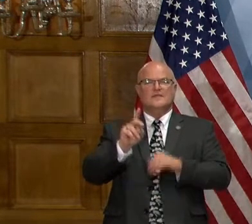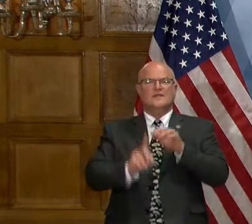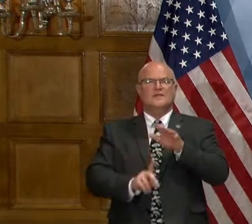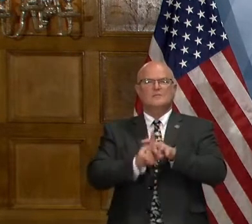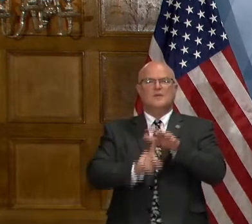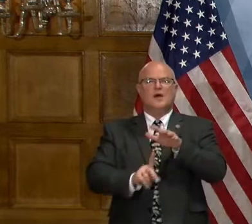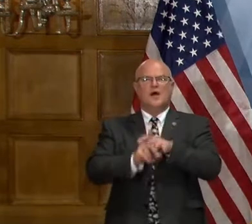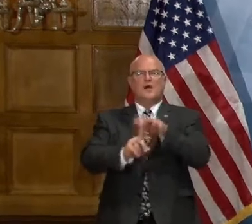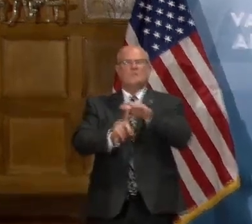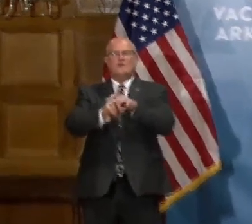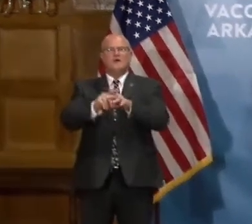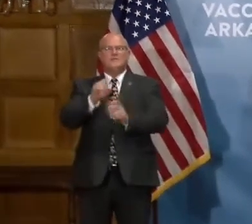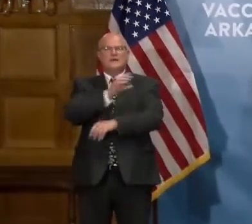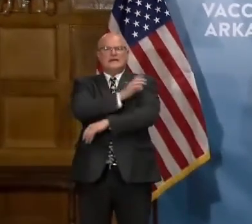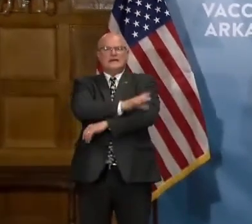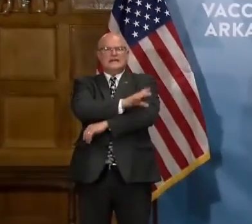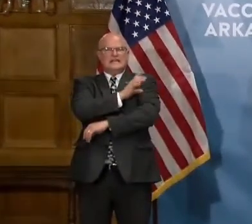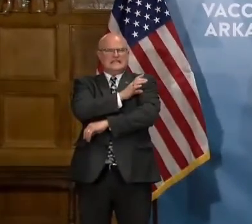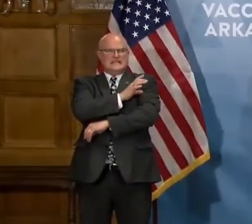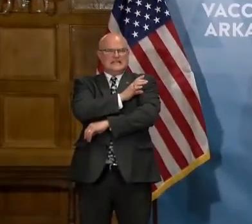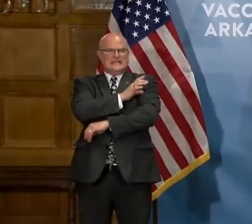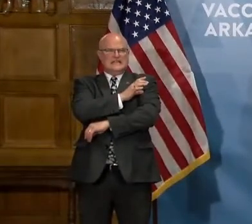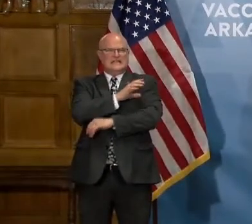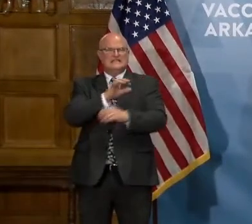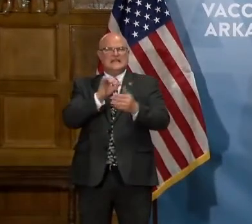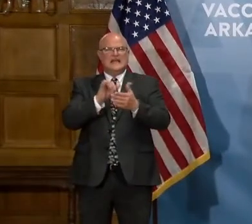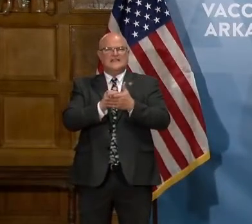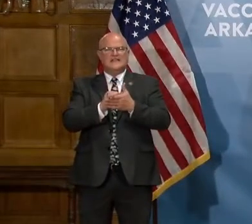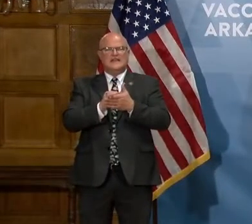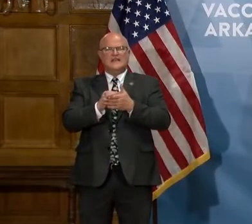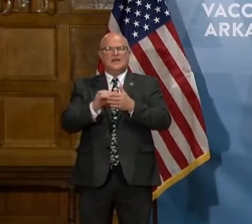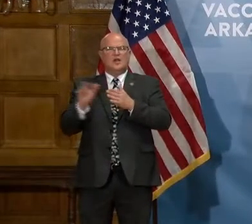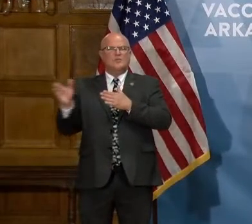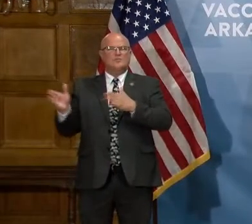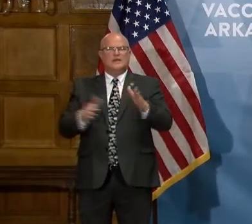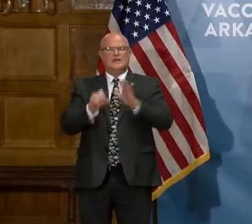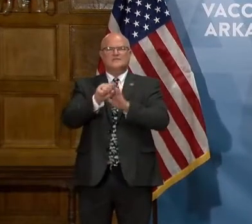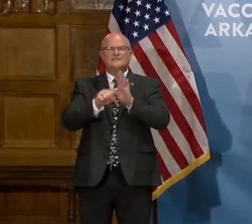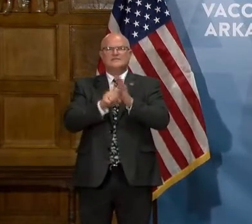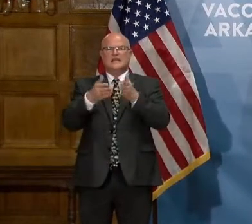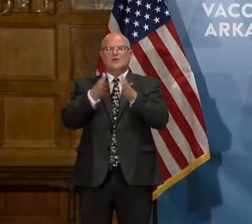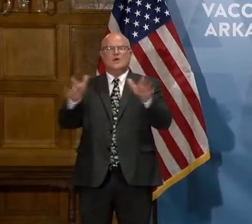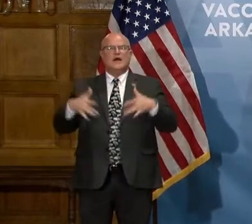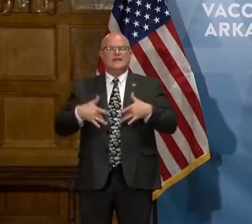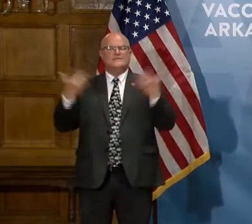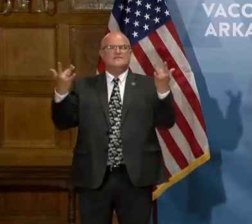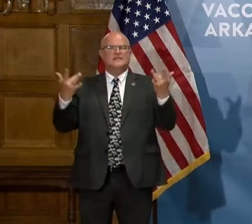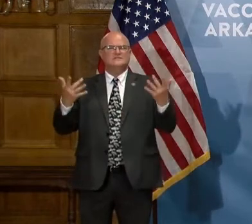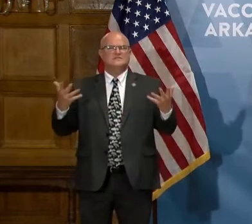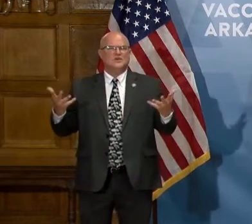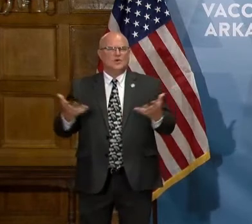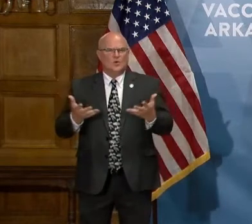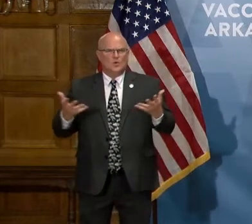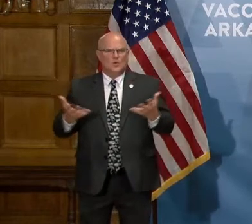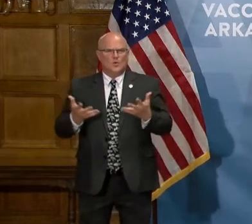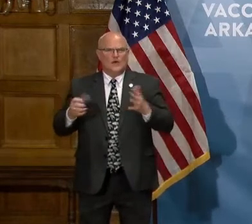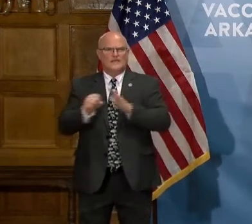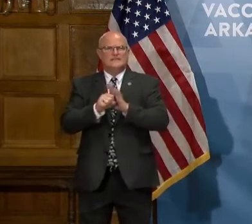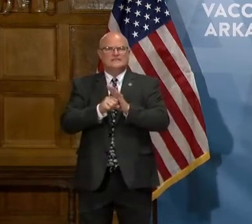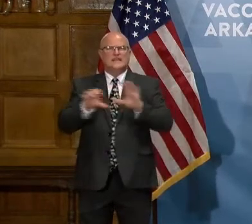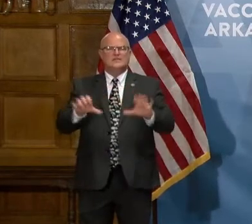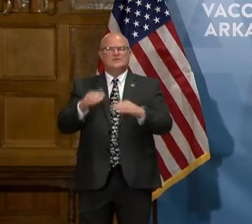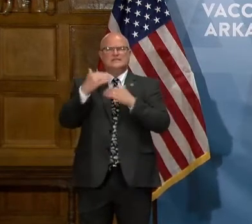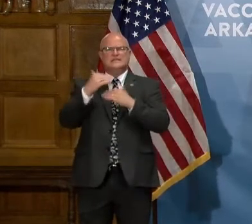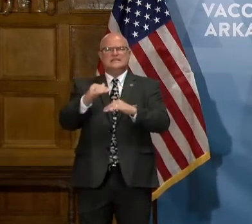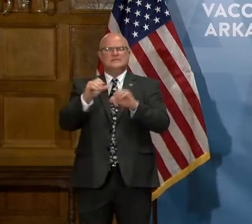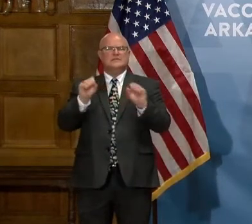that are planned for just seems like statewide events that are happening. What's the state doing to limit